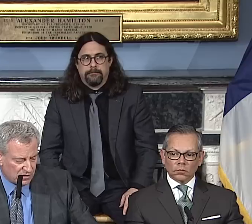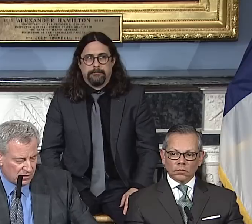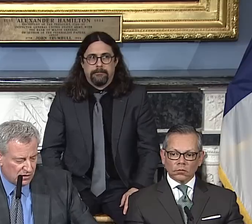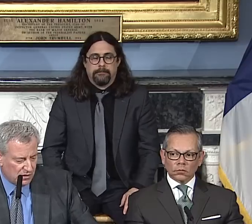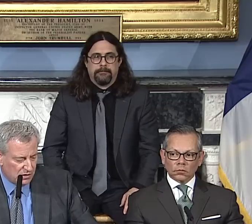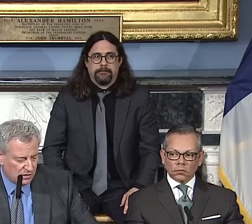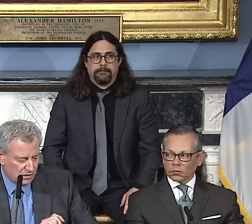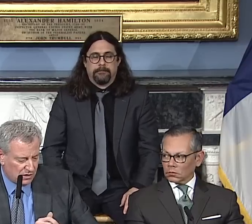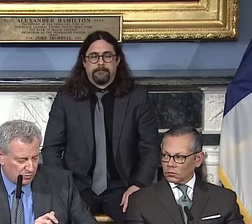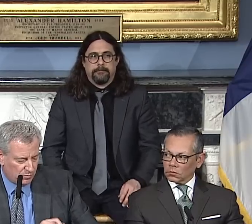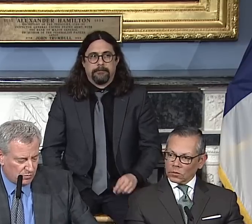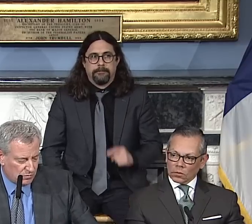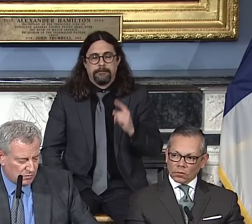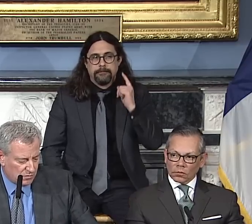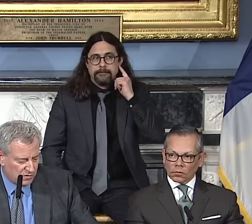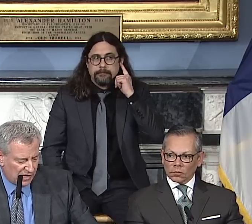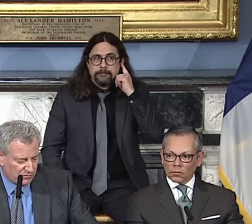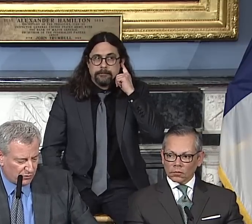this is